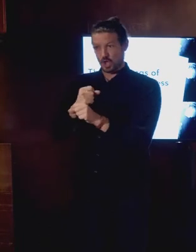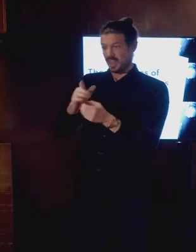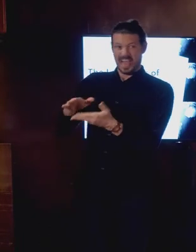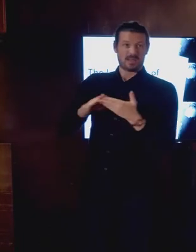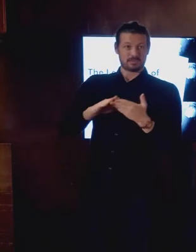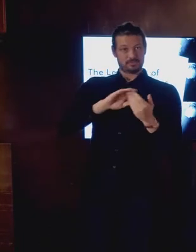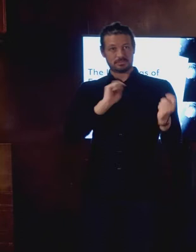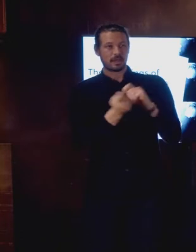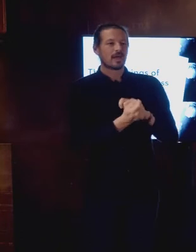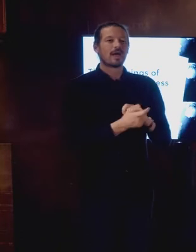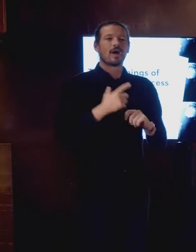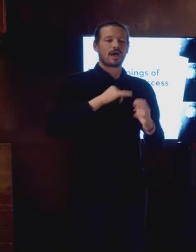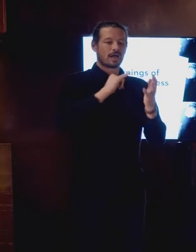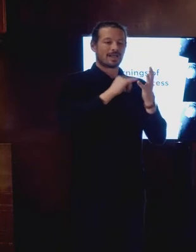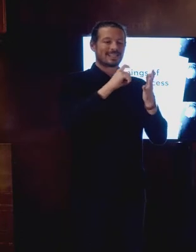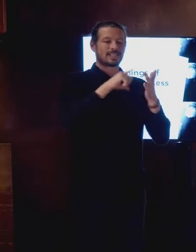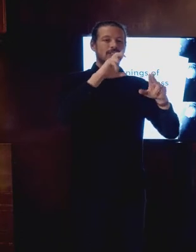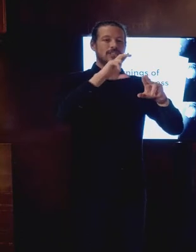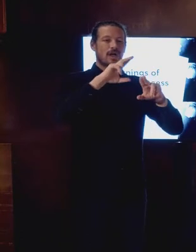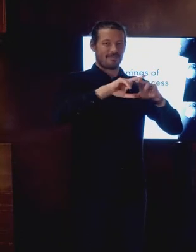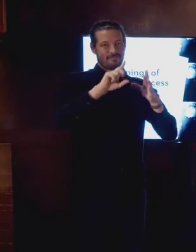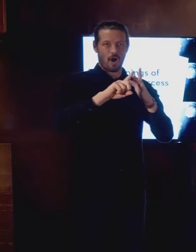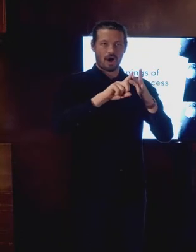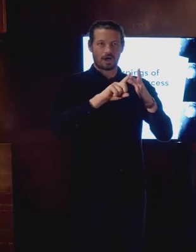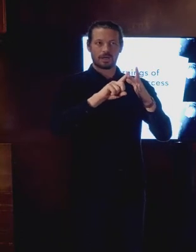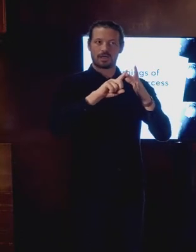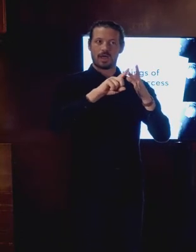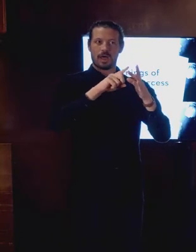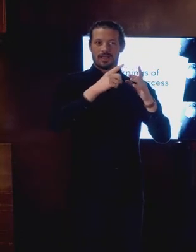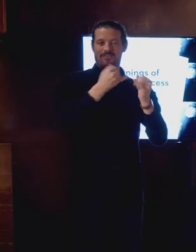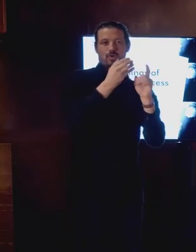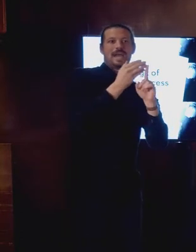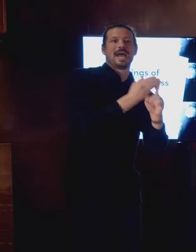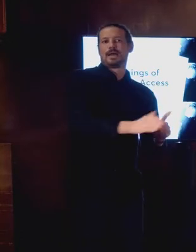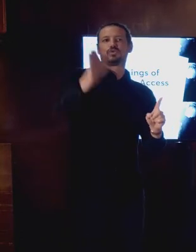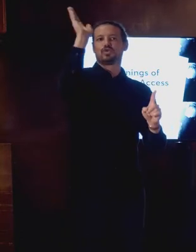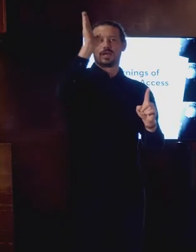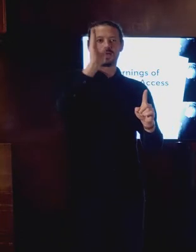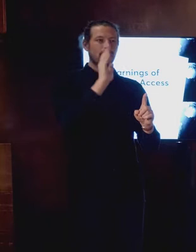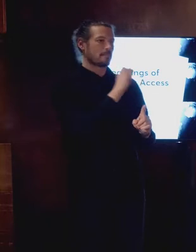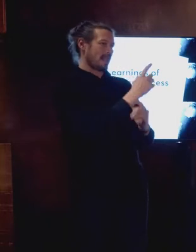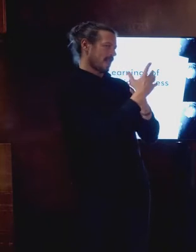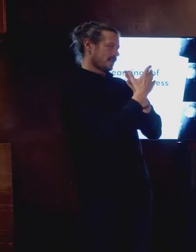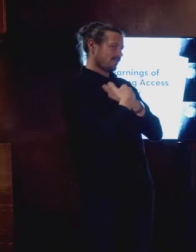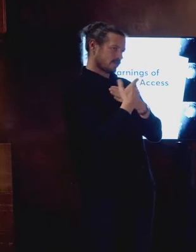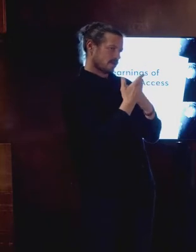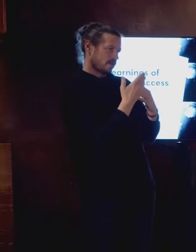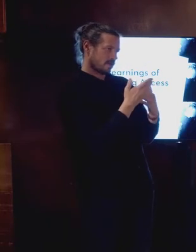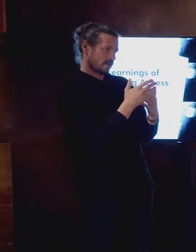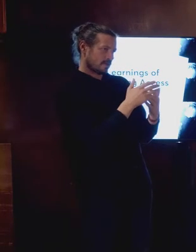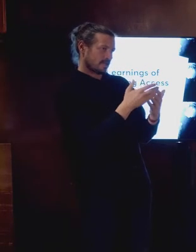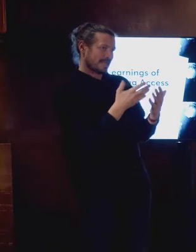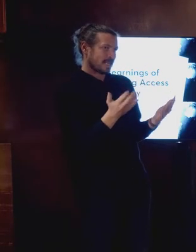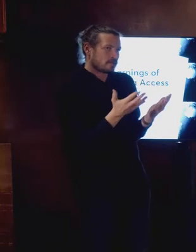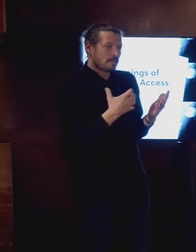Because sci-fi encourages you to... encouraged me to be more abstract, but then asphyxia encouraged me to be a little